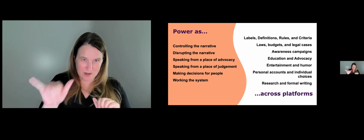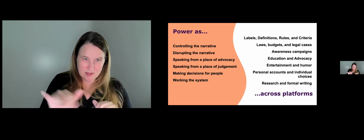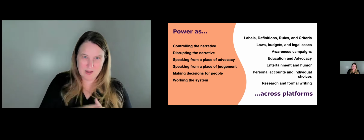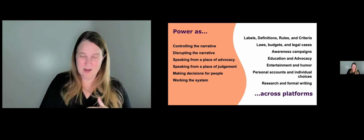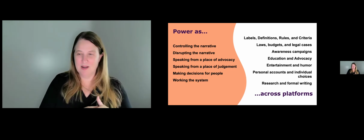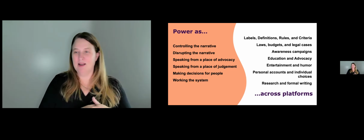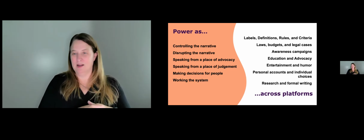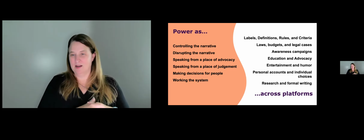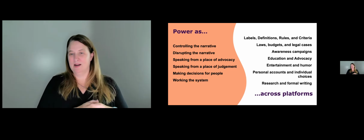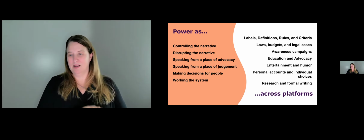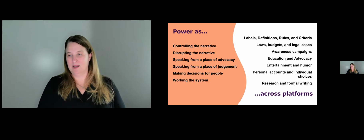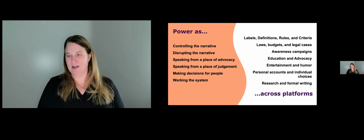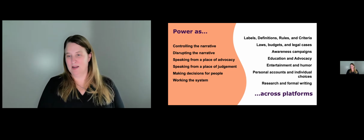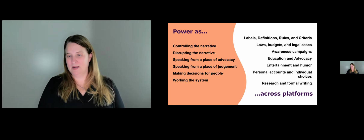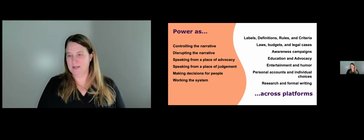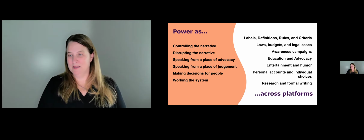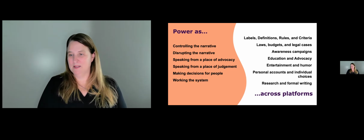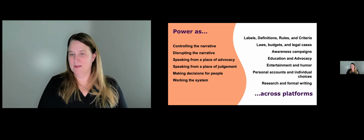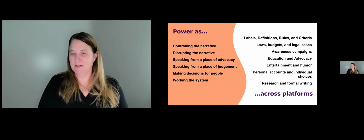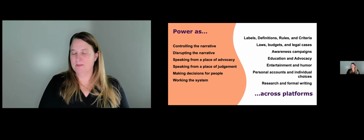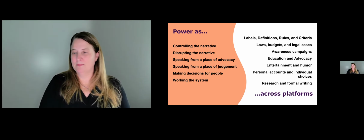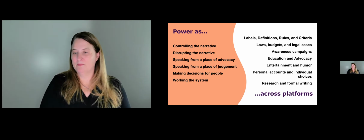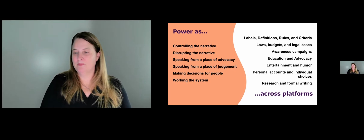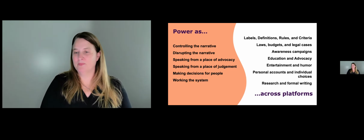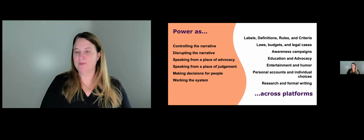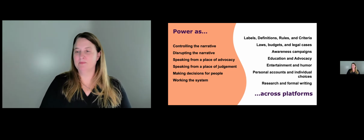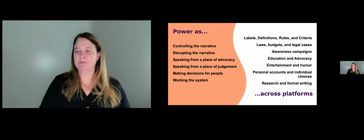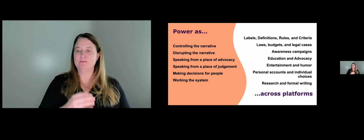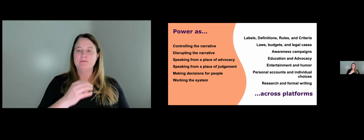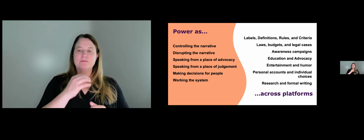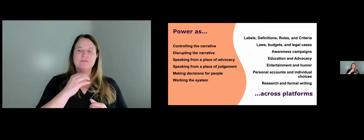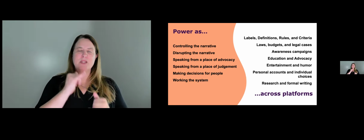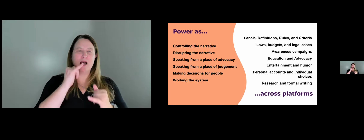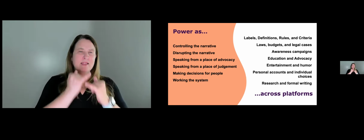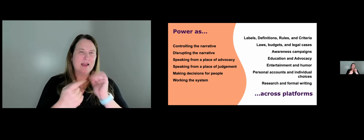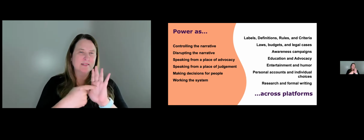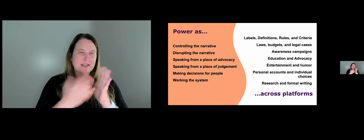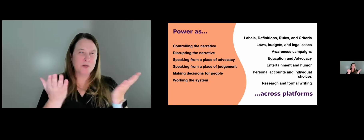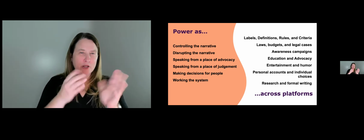comedic language choice. And so we want to take a look at that.